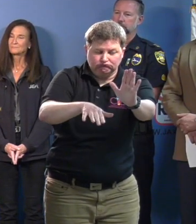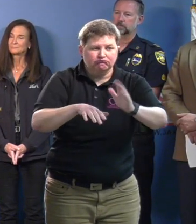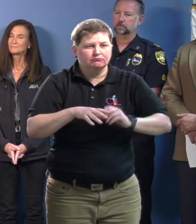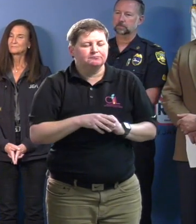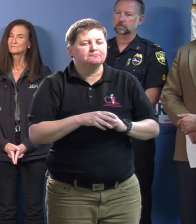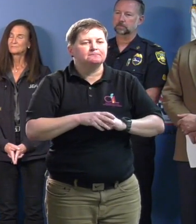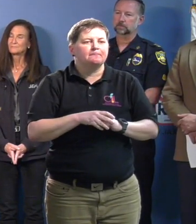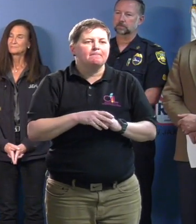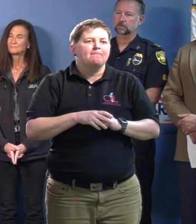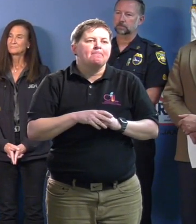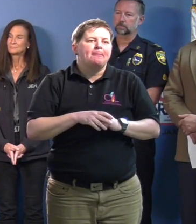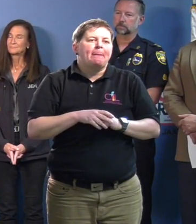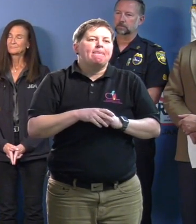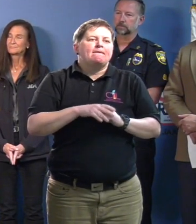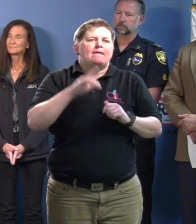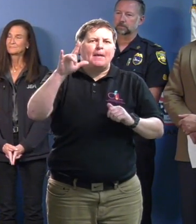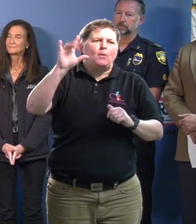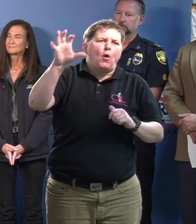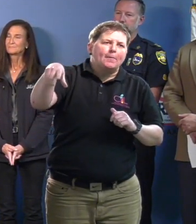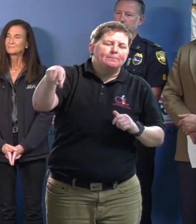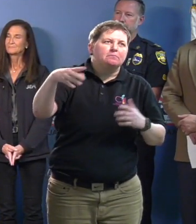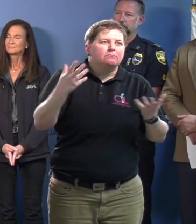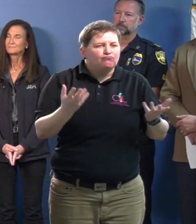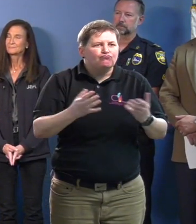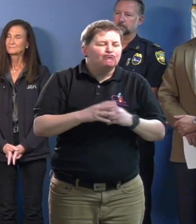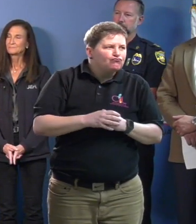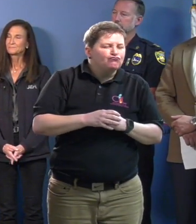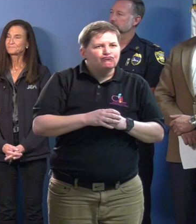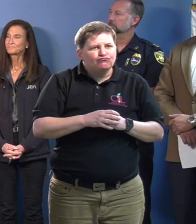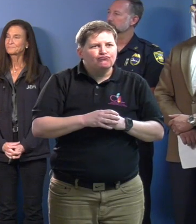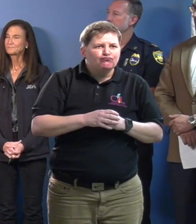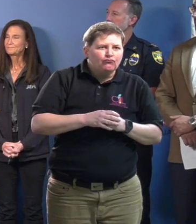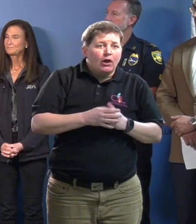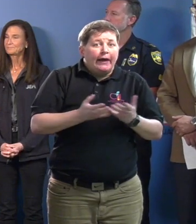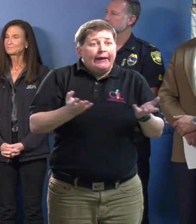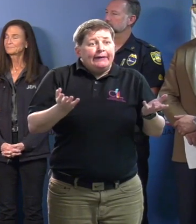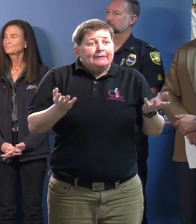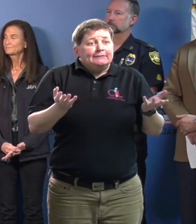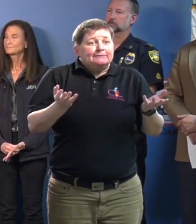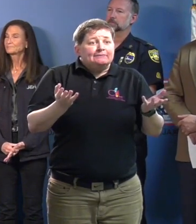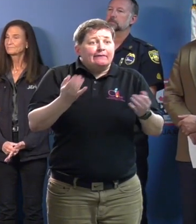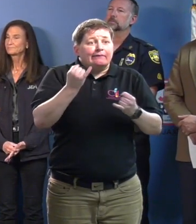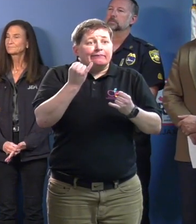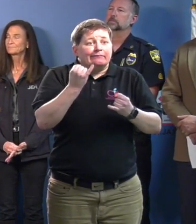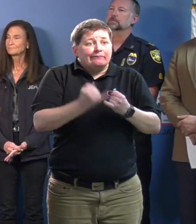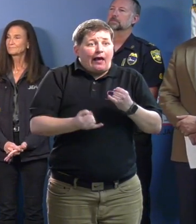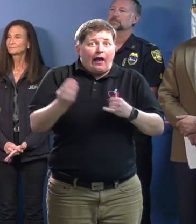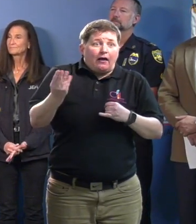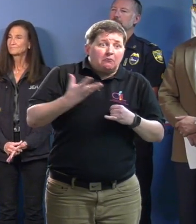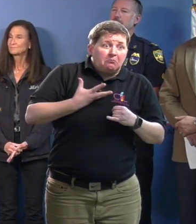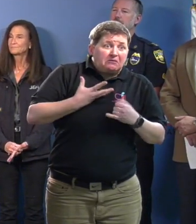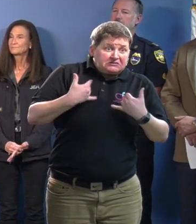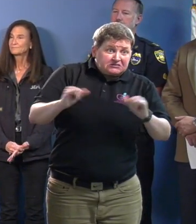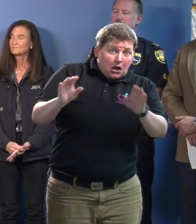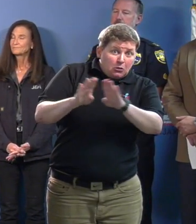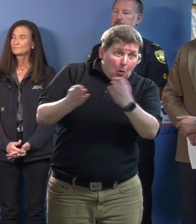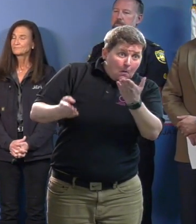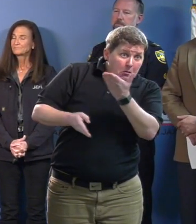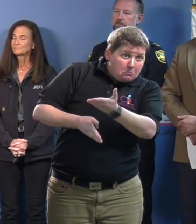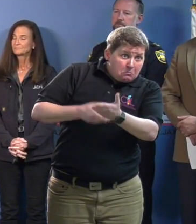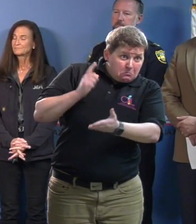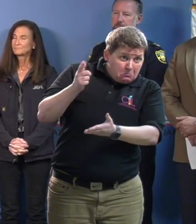out. Airport, as far as I have last been told, airport is still open. Airport is still